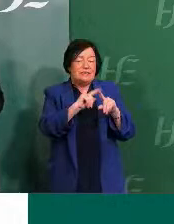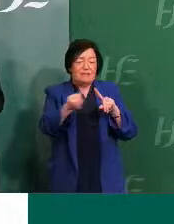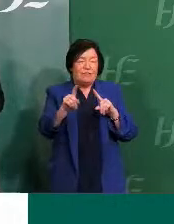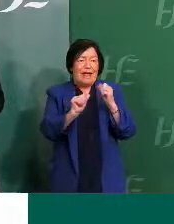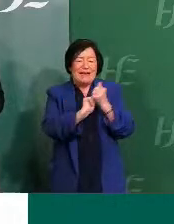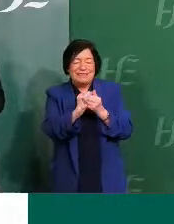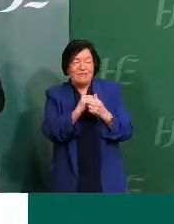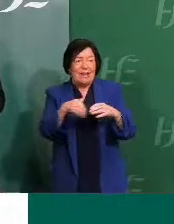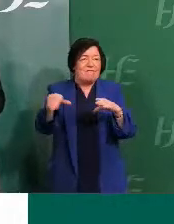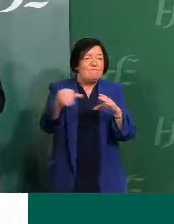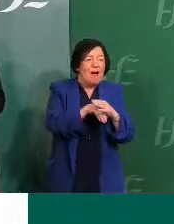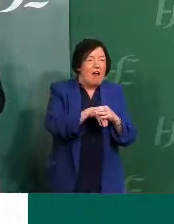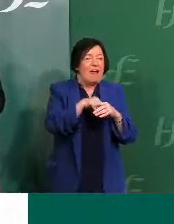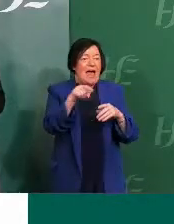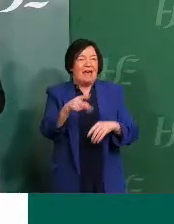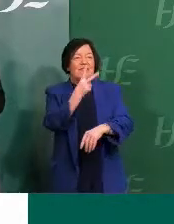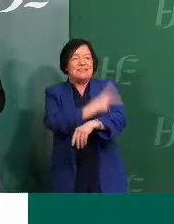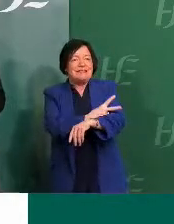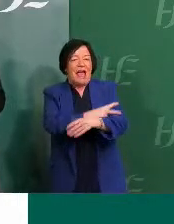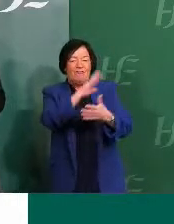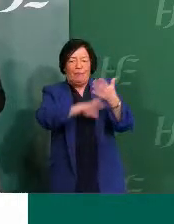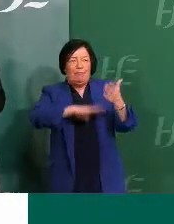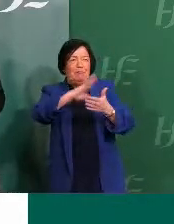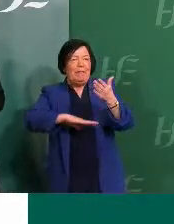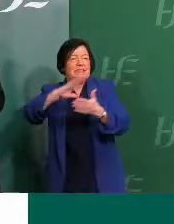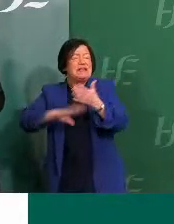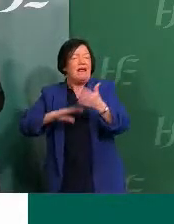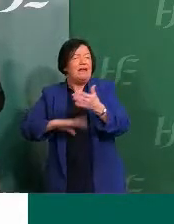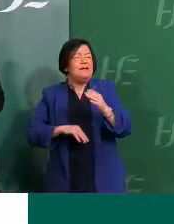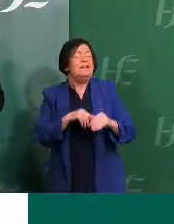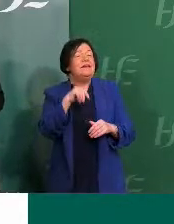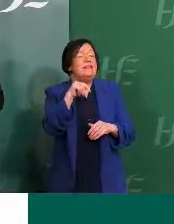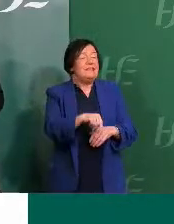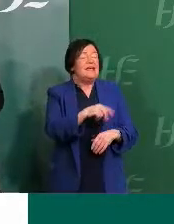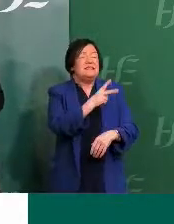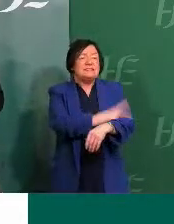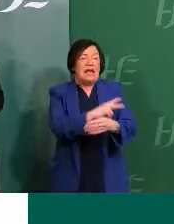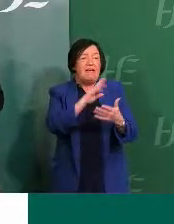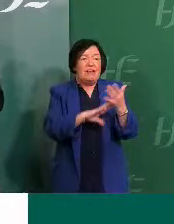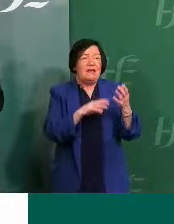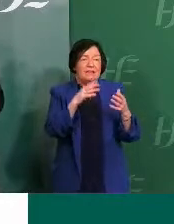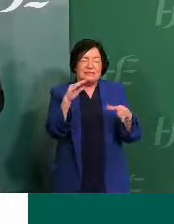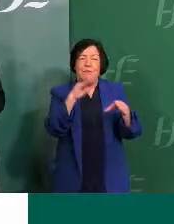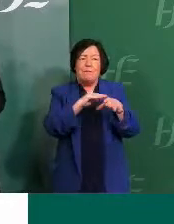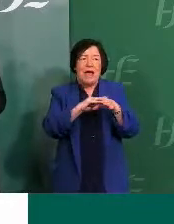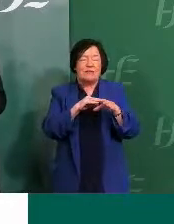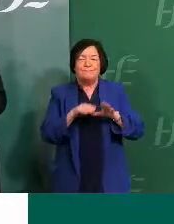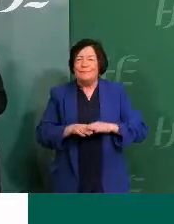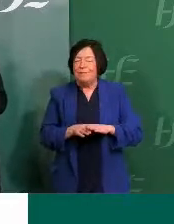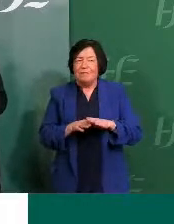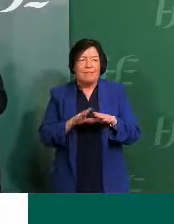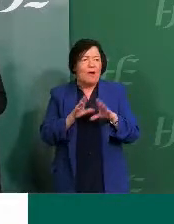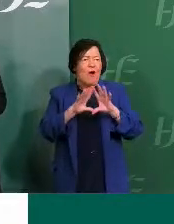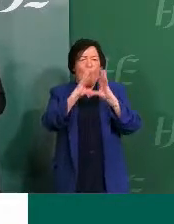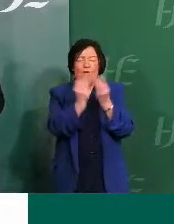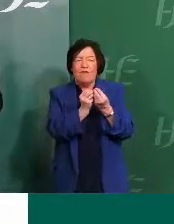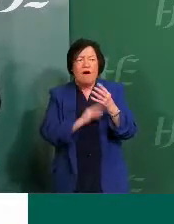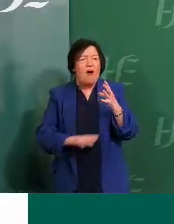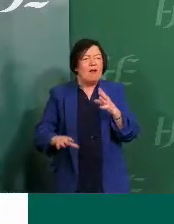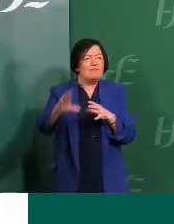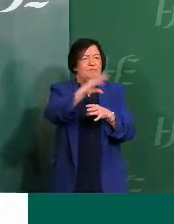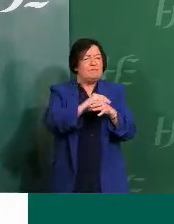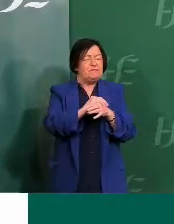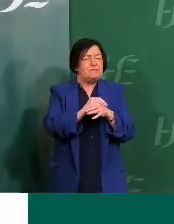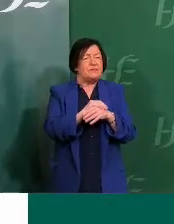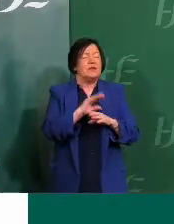activity and the level of staff absence. So this staff absence is impacting across the board. So everything we